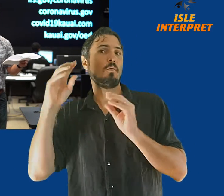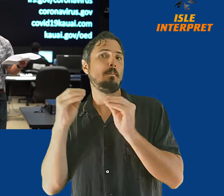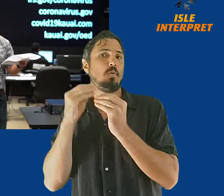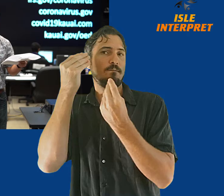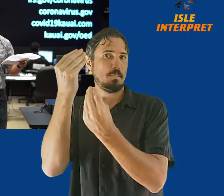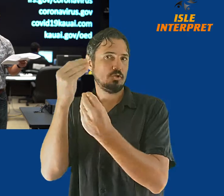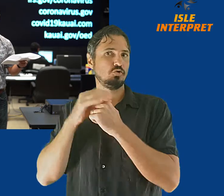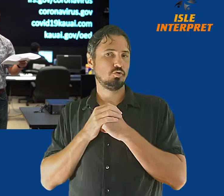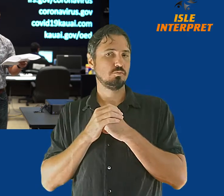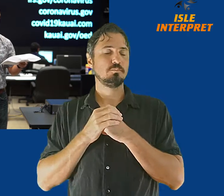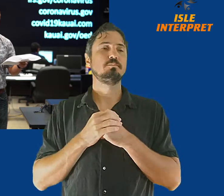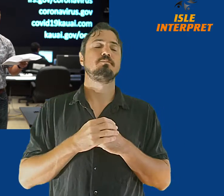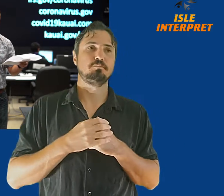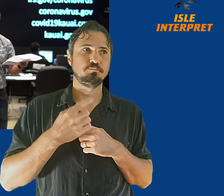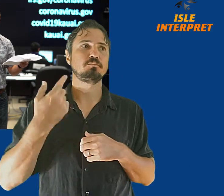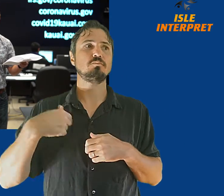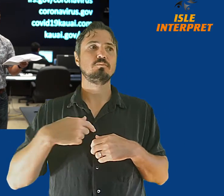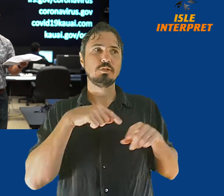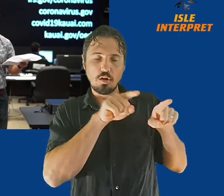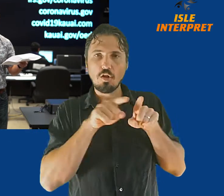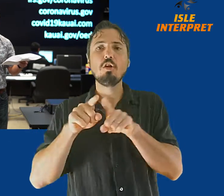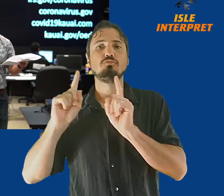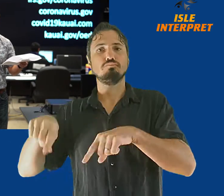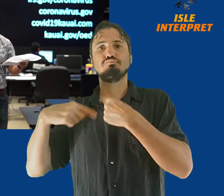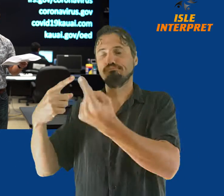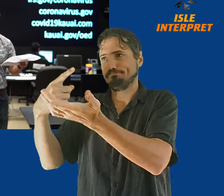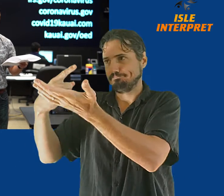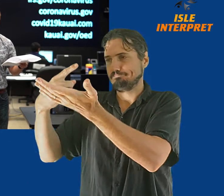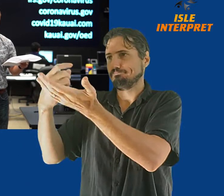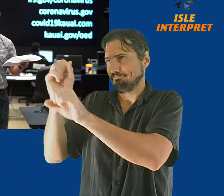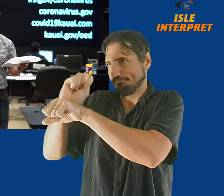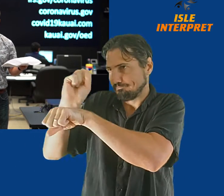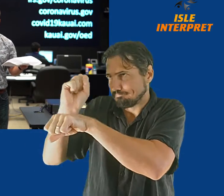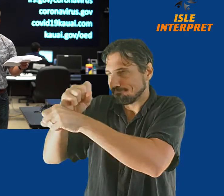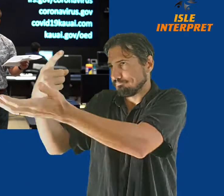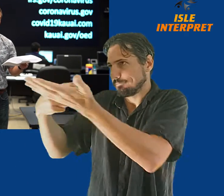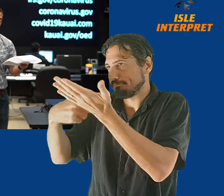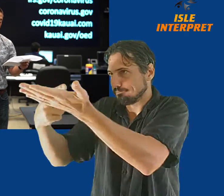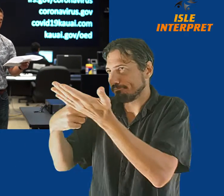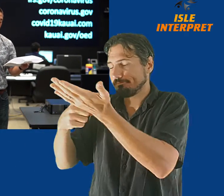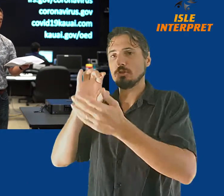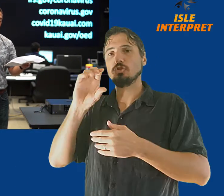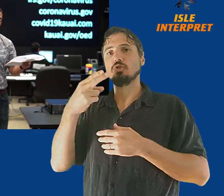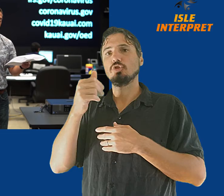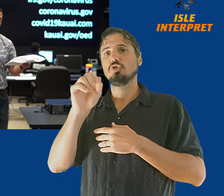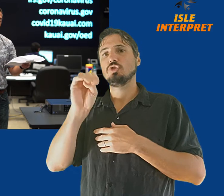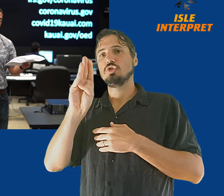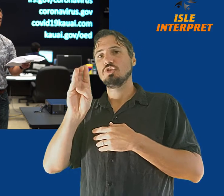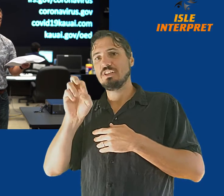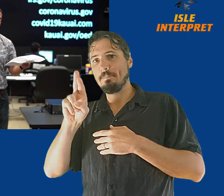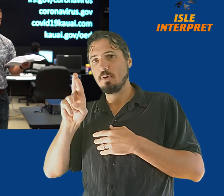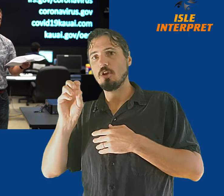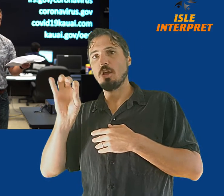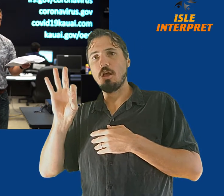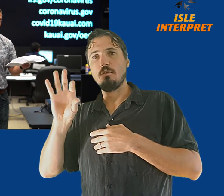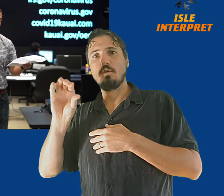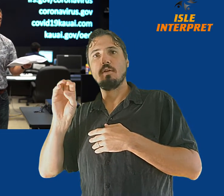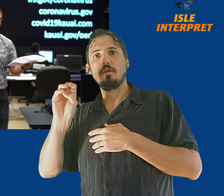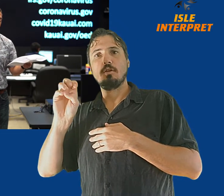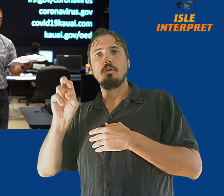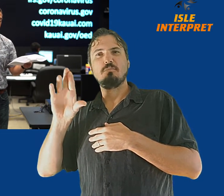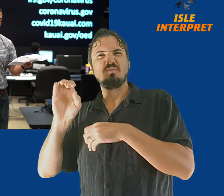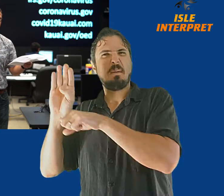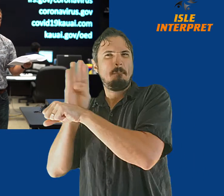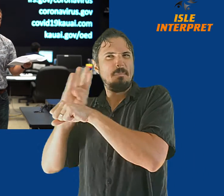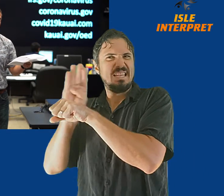Kauai Chamber of Commerce on posting resources available to businesses through the CARES Act and other support opportunities